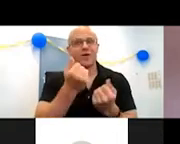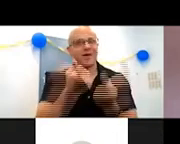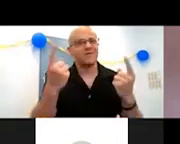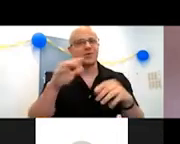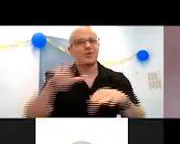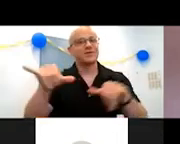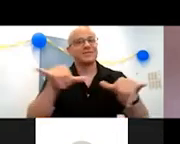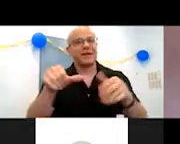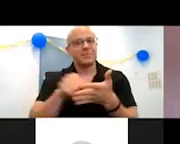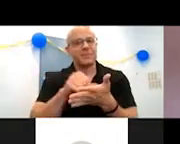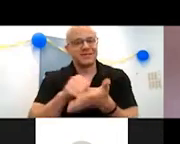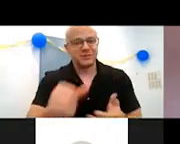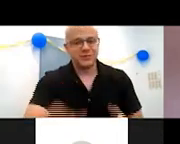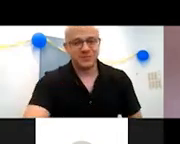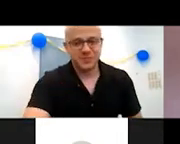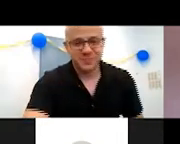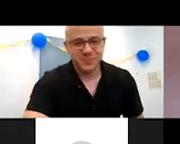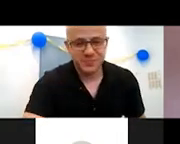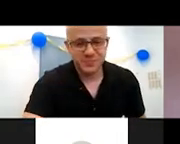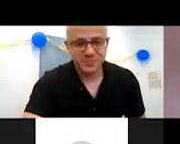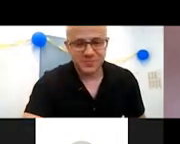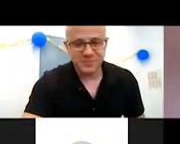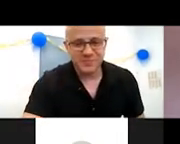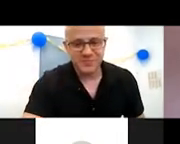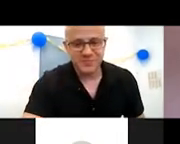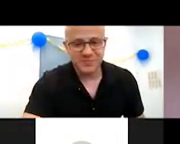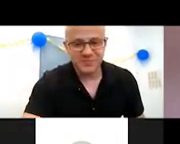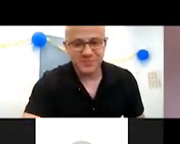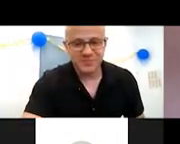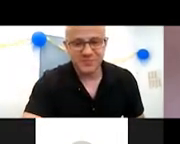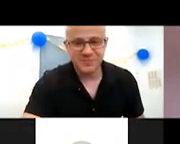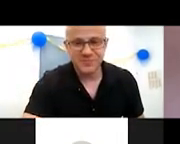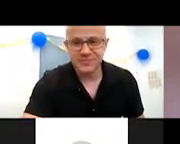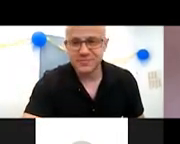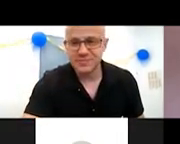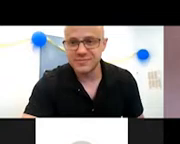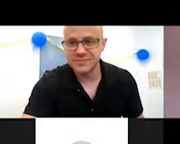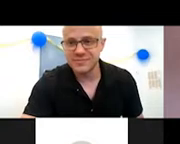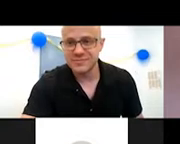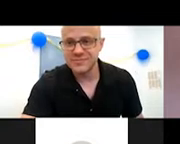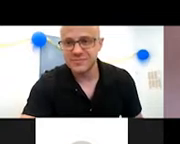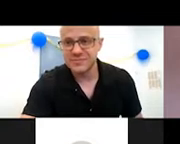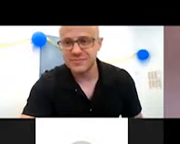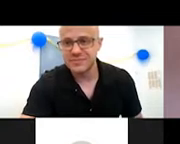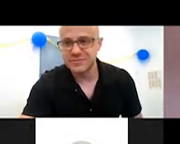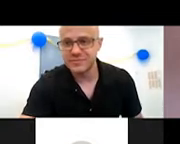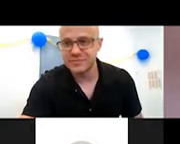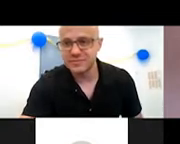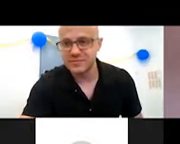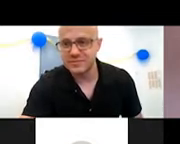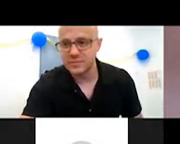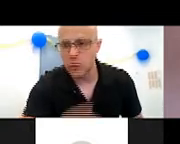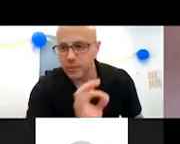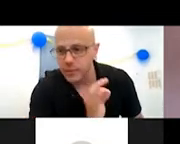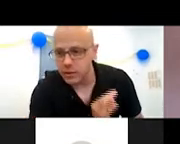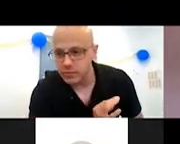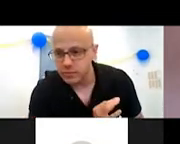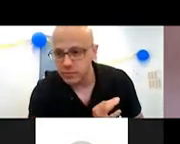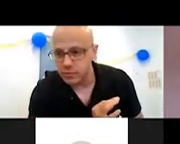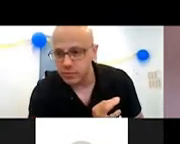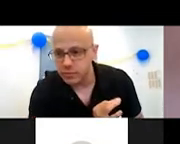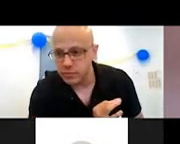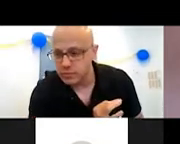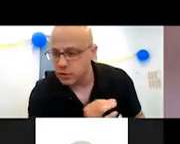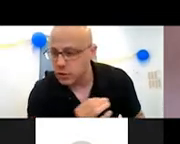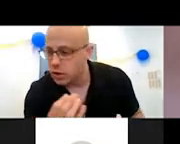If you have more questions for future topics, you have to hold on for today. I only want to focus on what we have learned today.